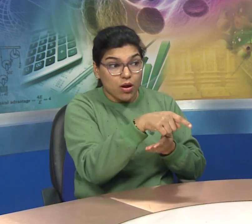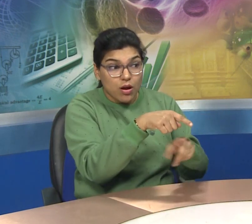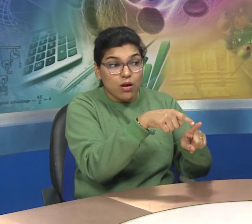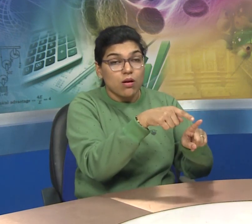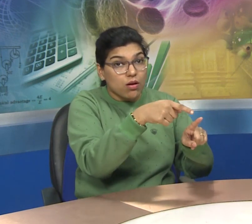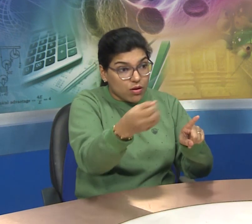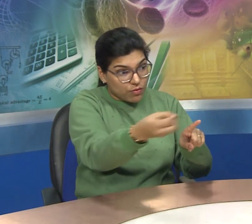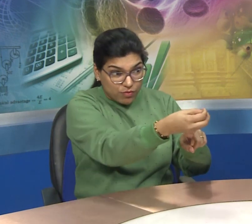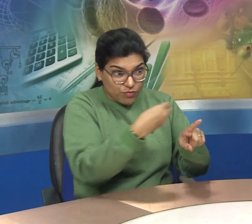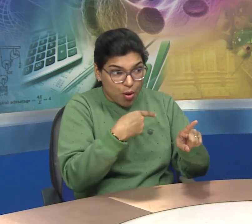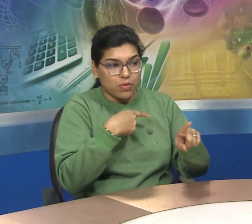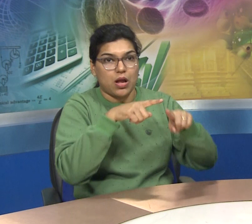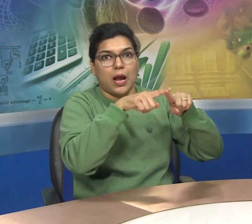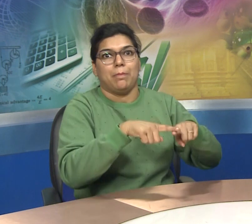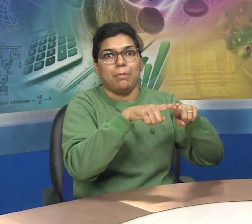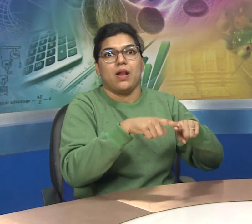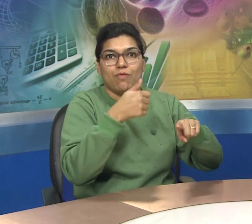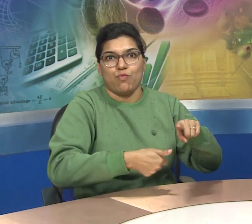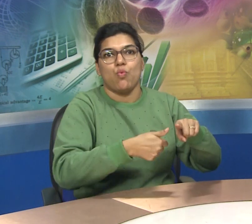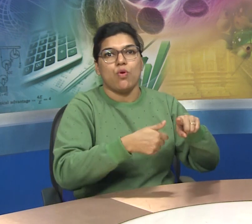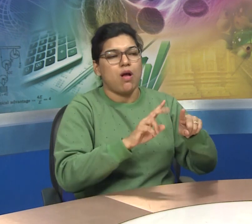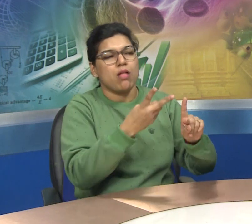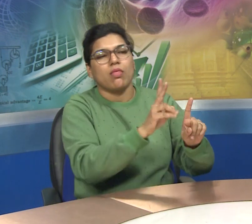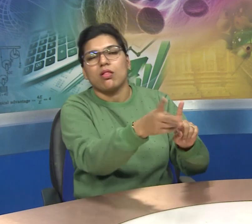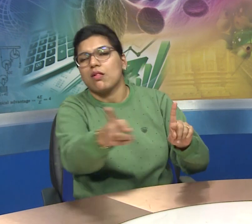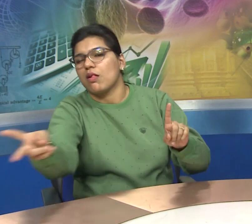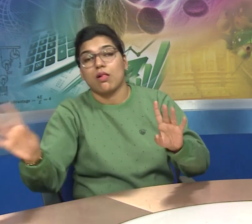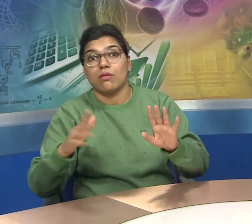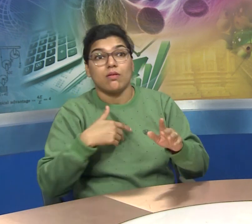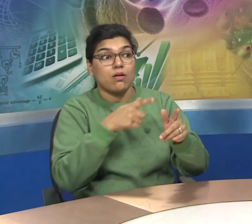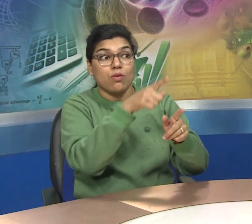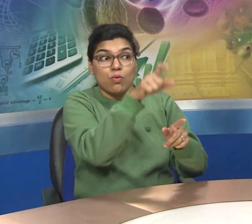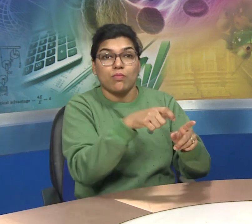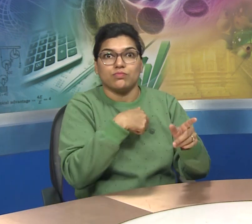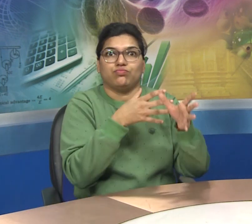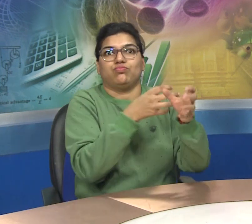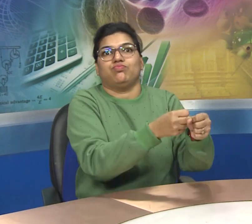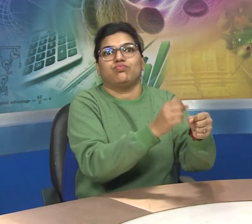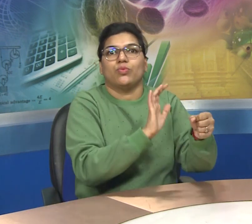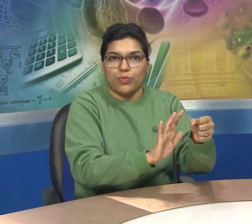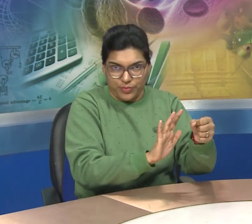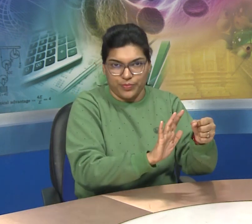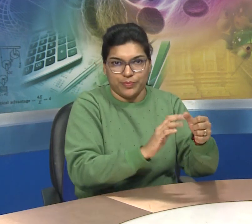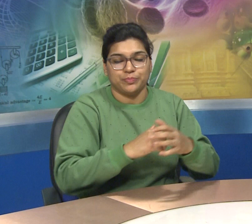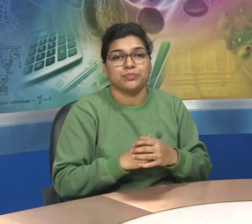Secondary sources of information are mostly dependent upon primary sources of information for